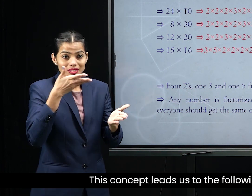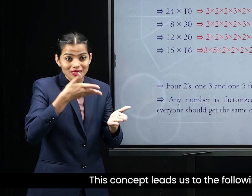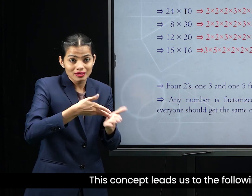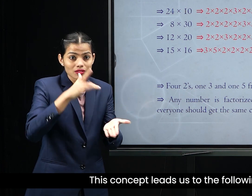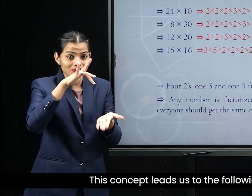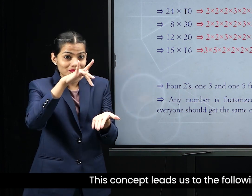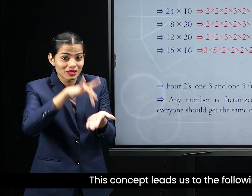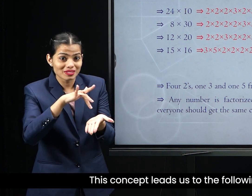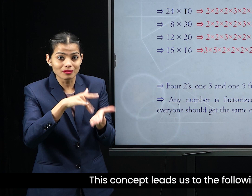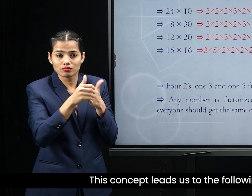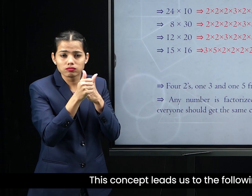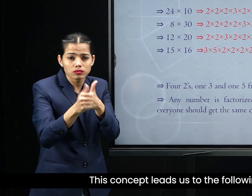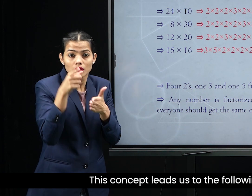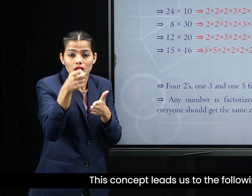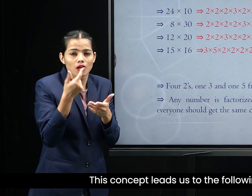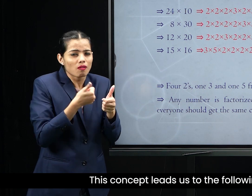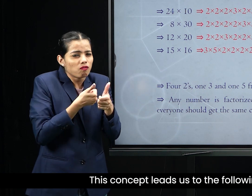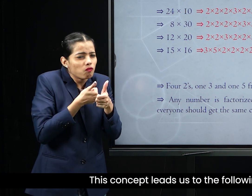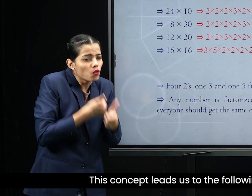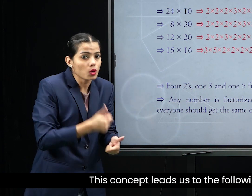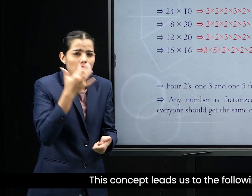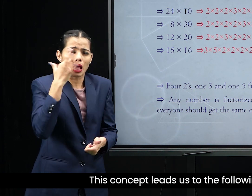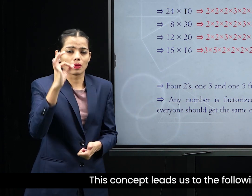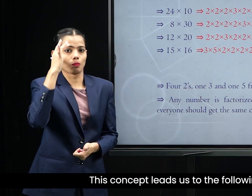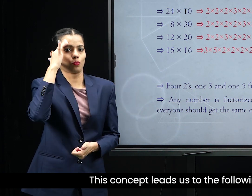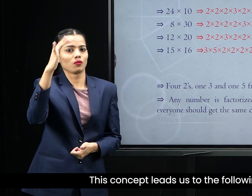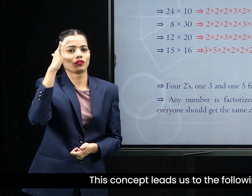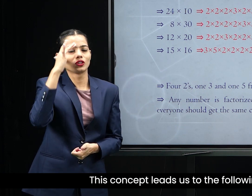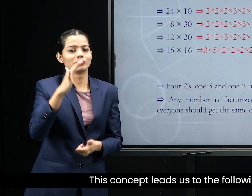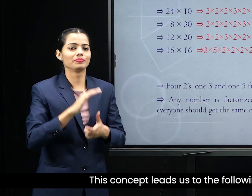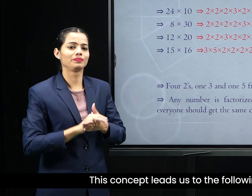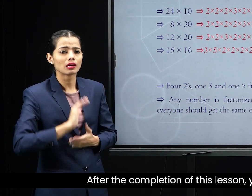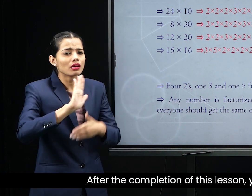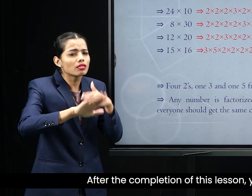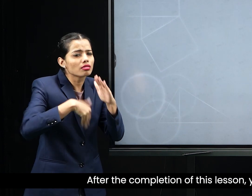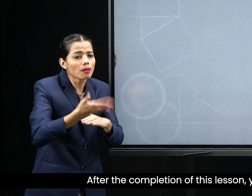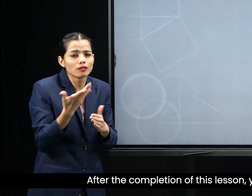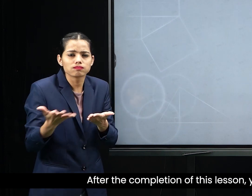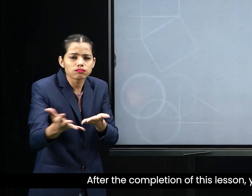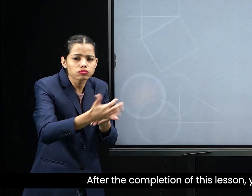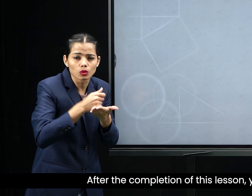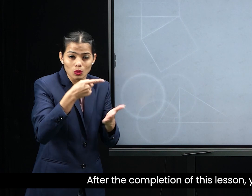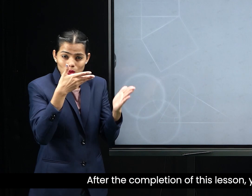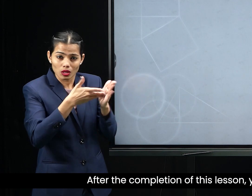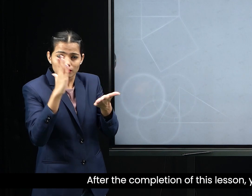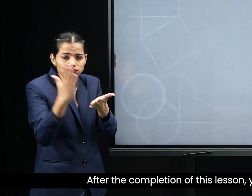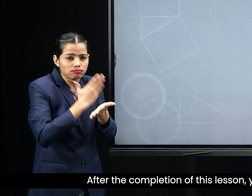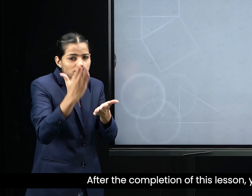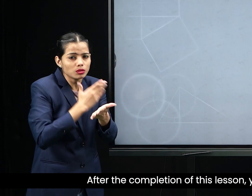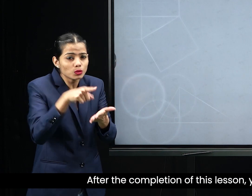This concept leads us to the following important theorem. After the completion of this lesson, you